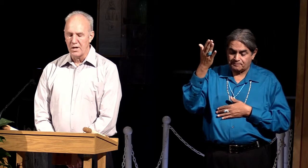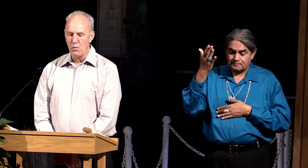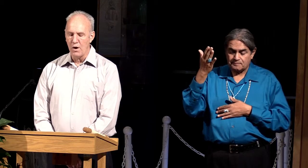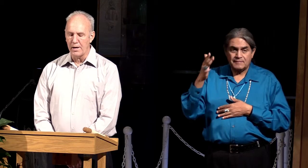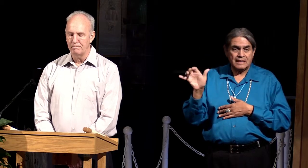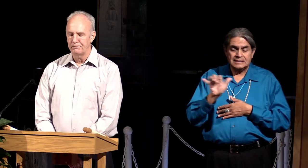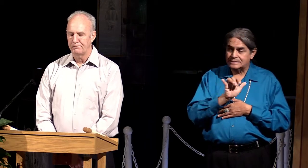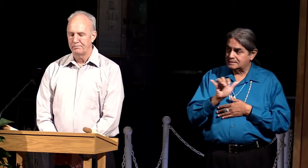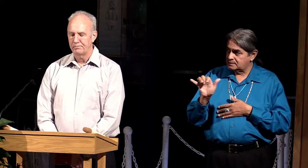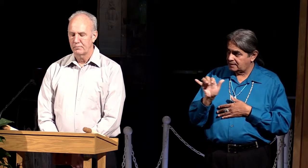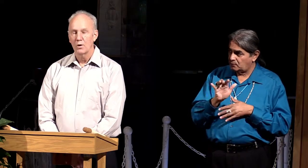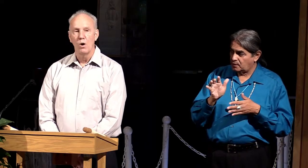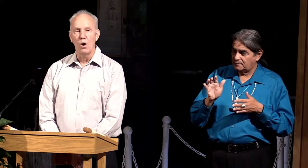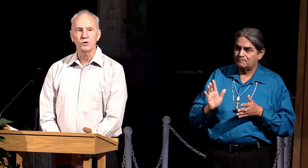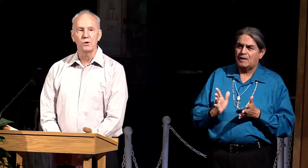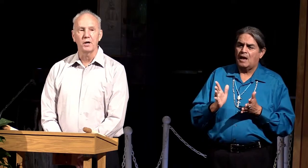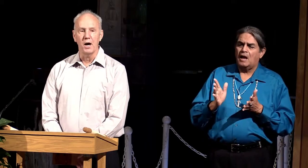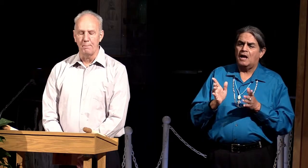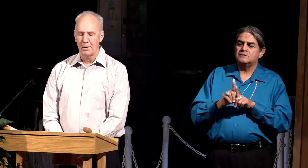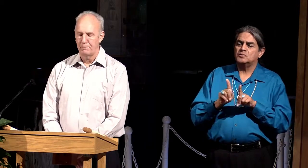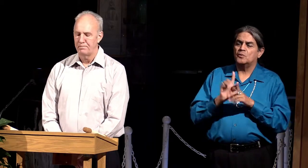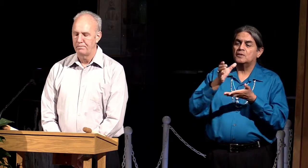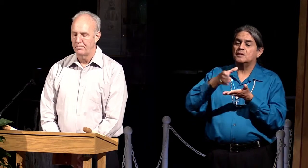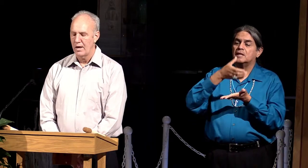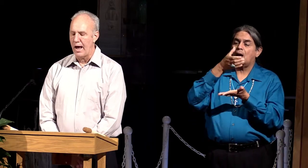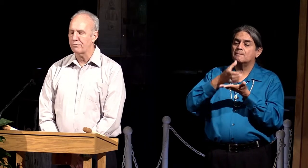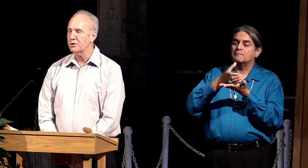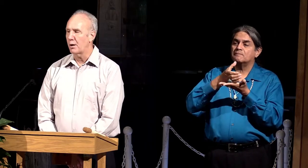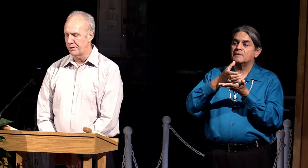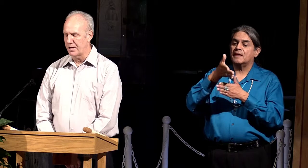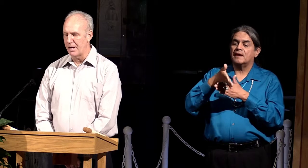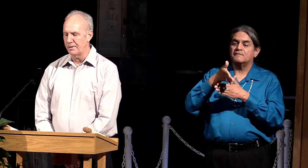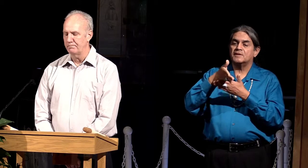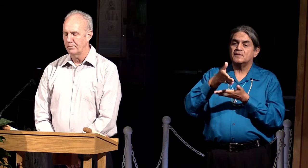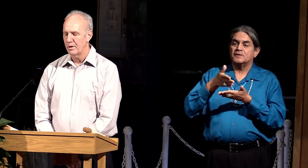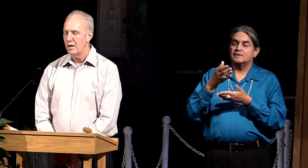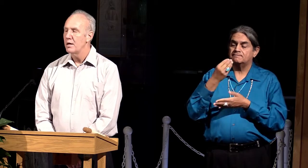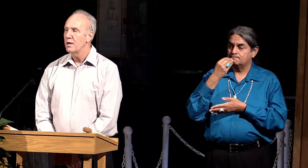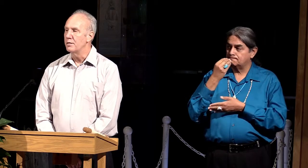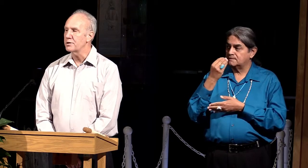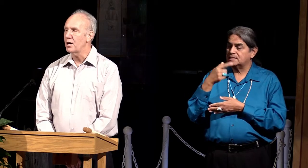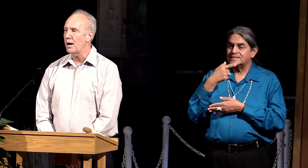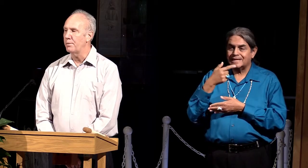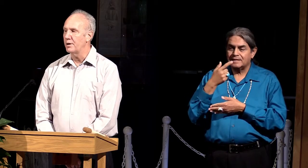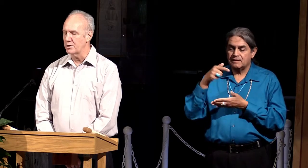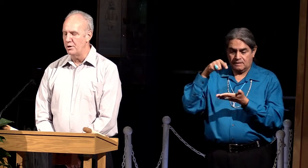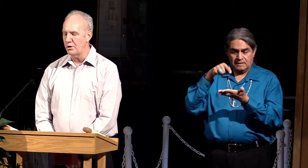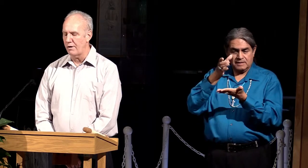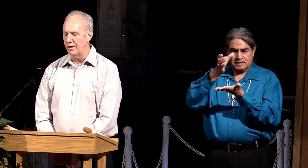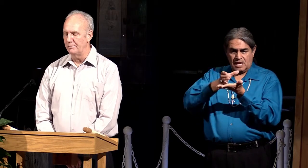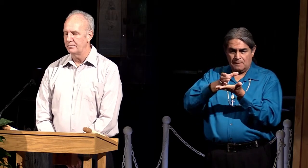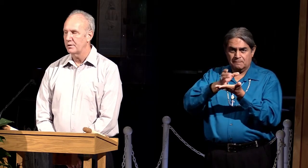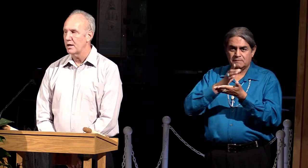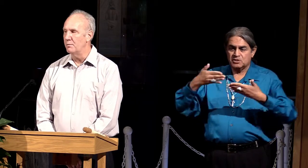In the same way, also the cup, after supper, saying, "This cup is the